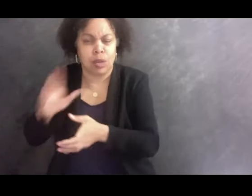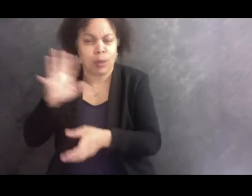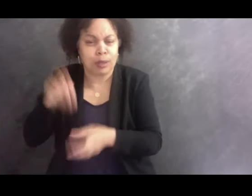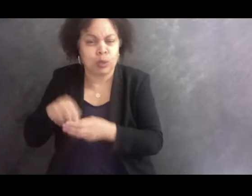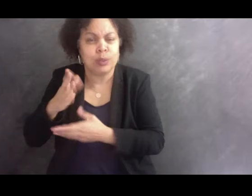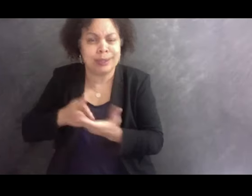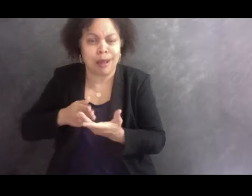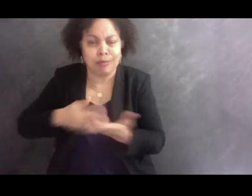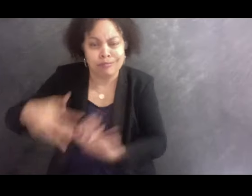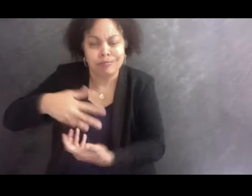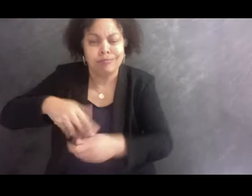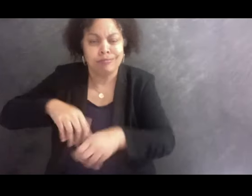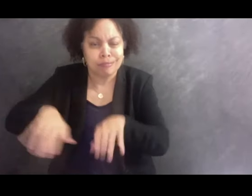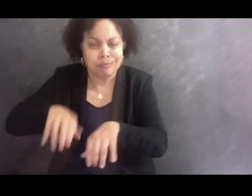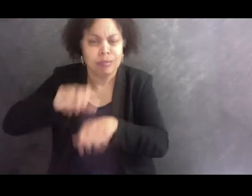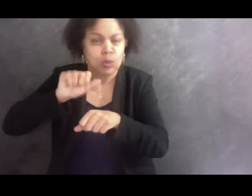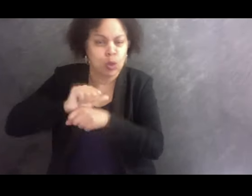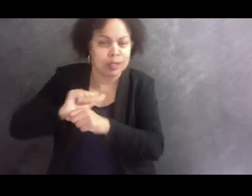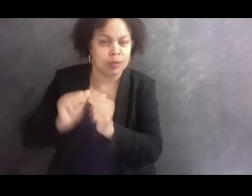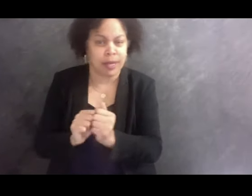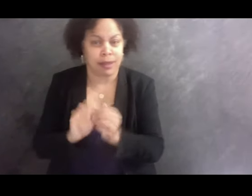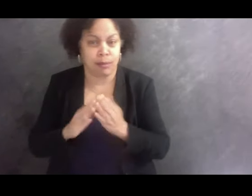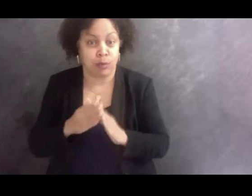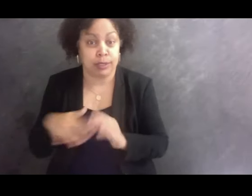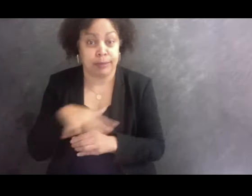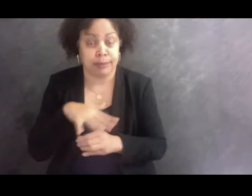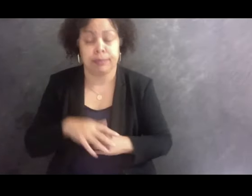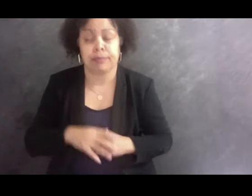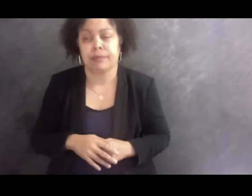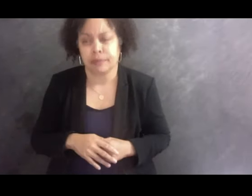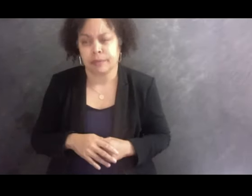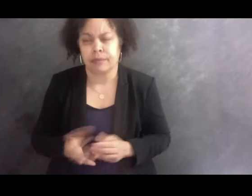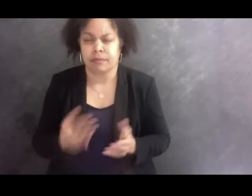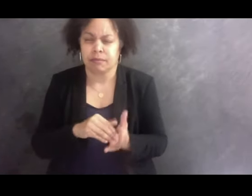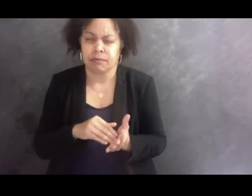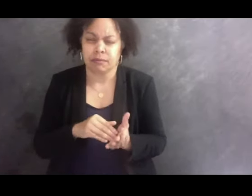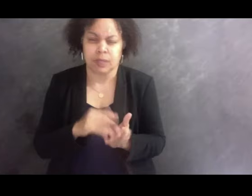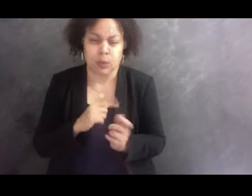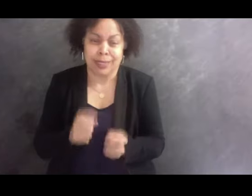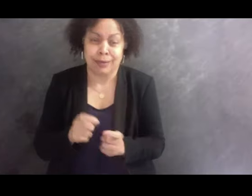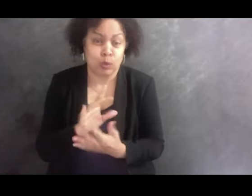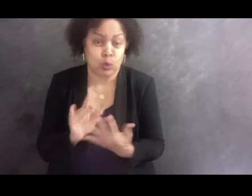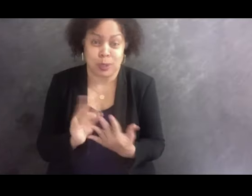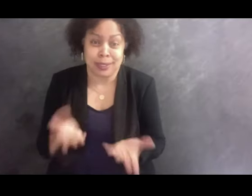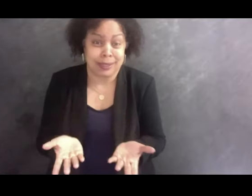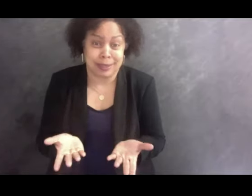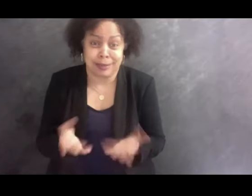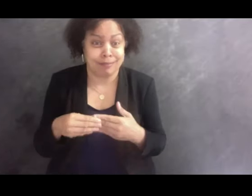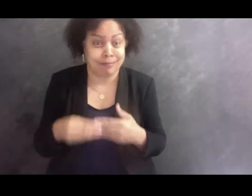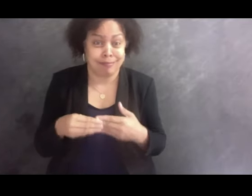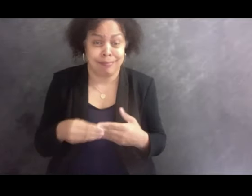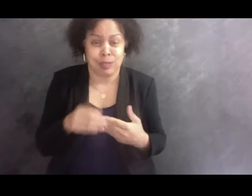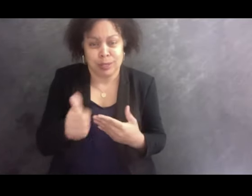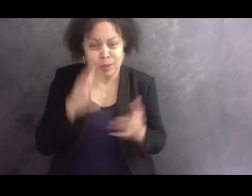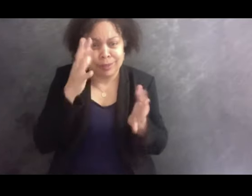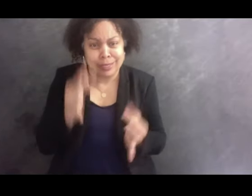socially engaged works. So here, really, it's about giving you choice about where you want to situate